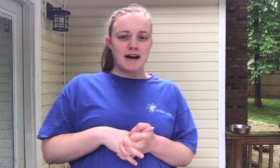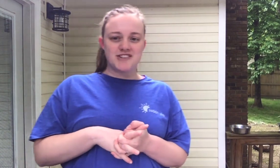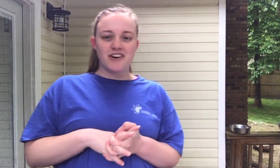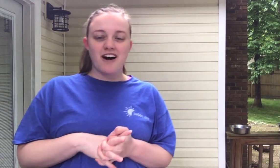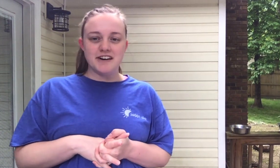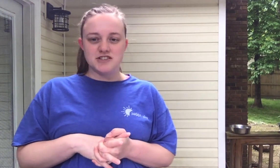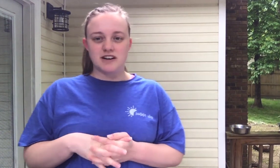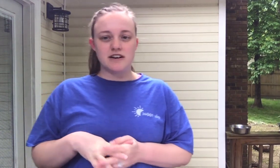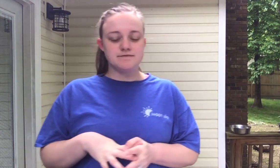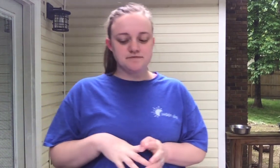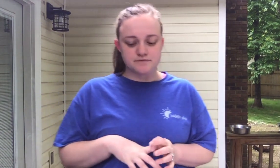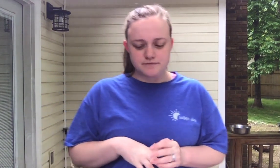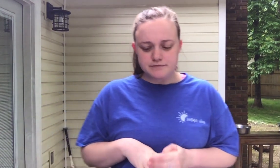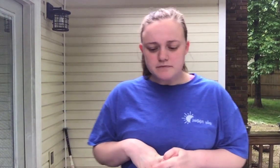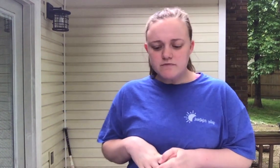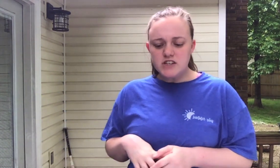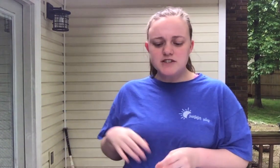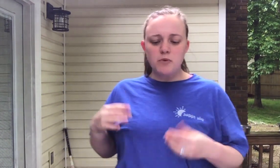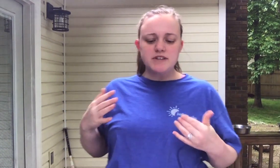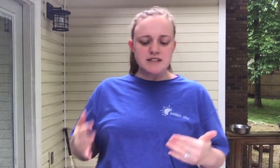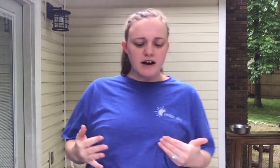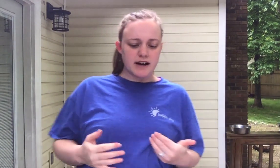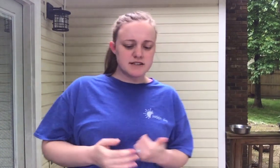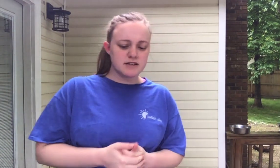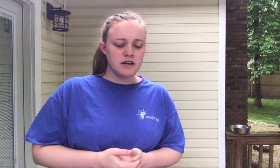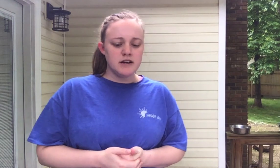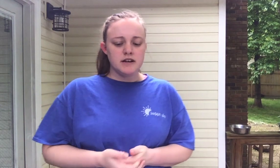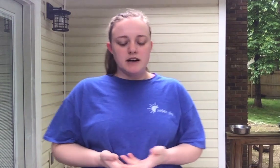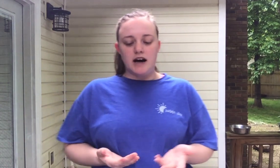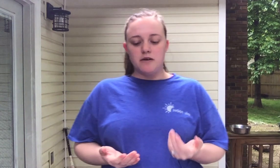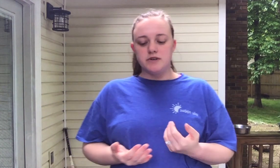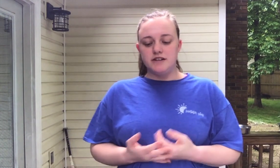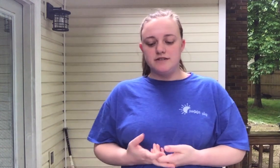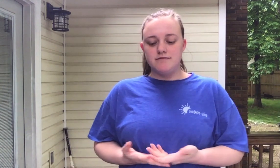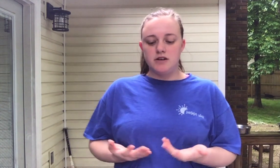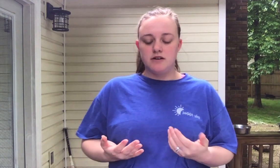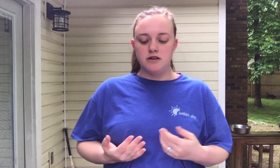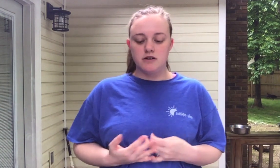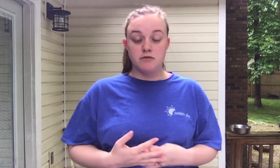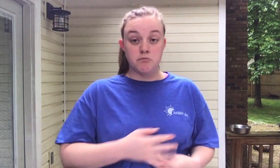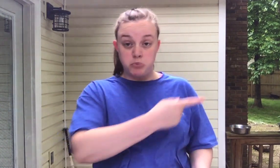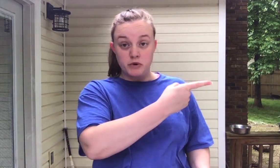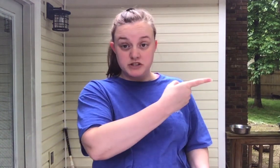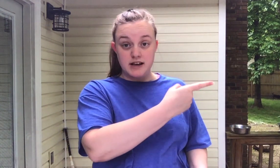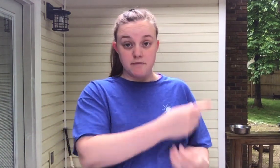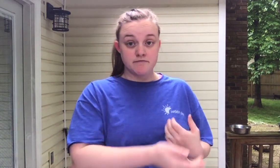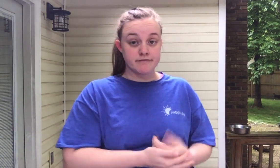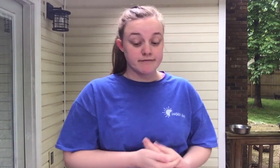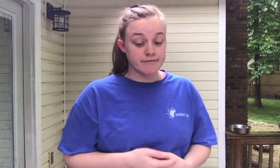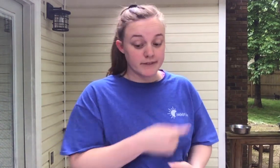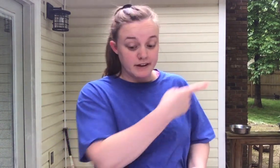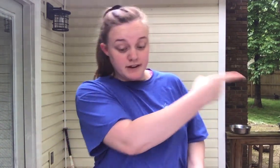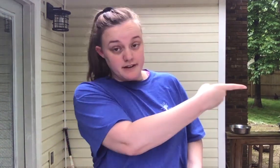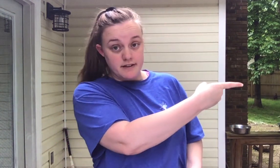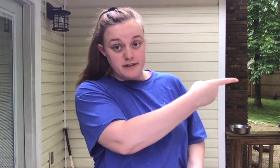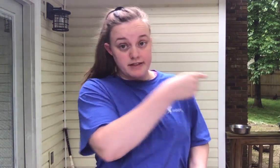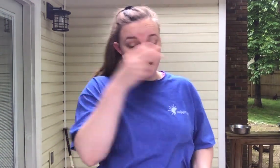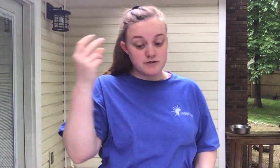dog Hunter. So with size, I would point to him. That